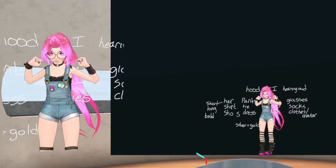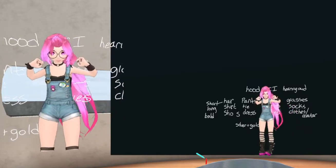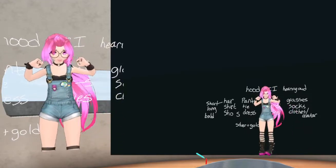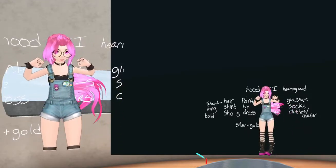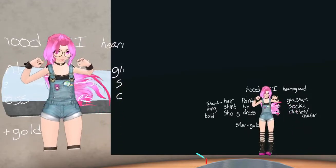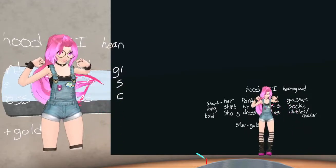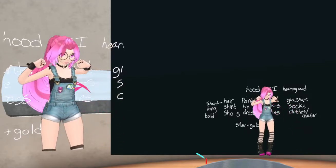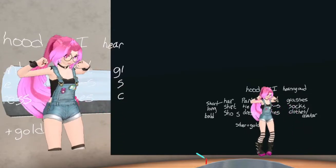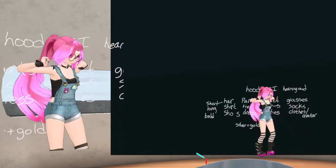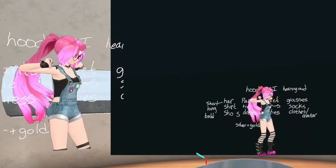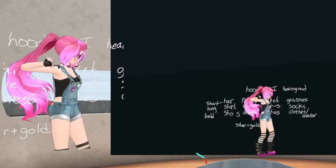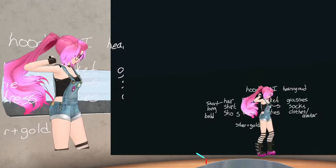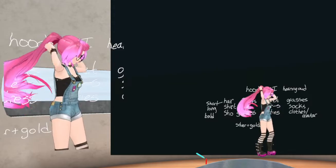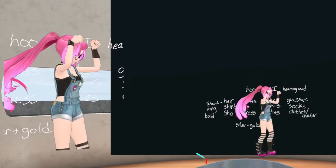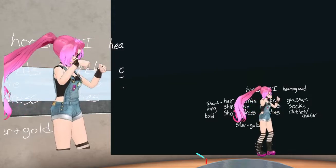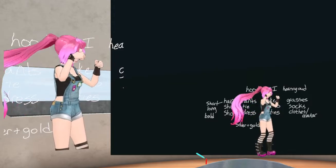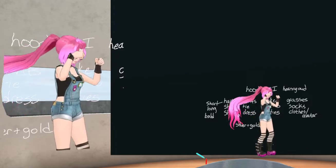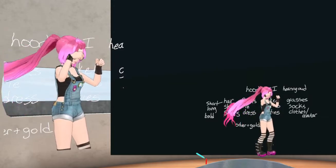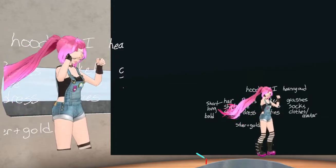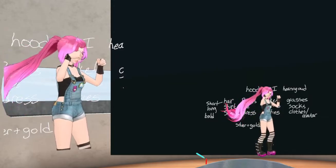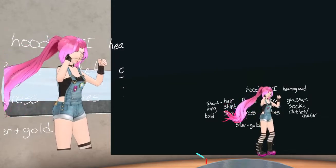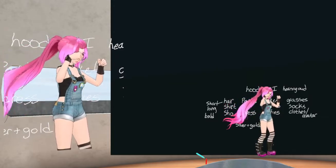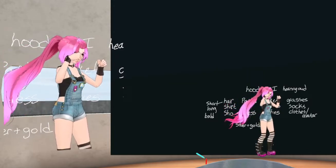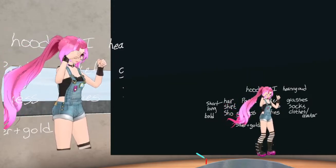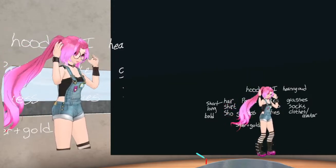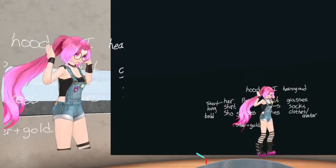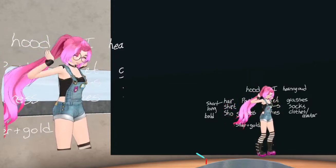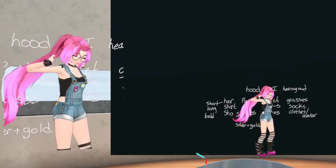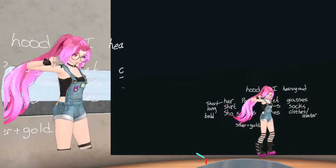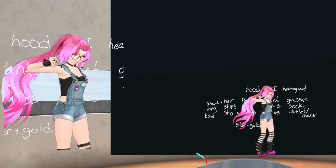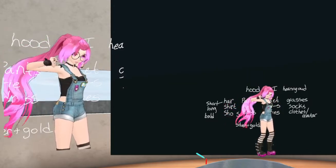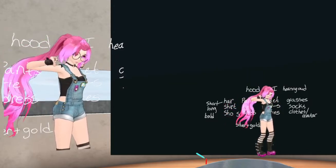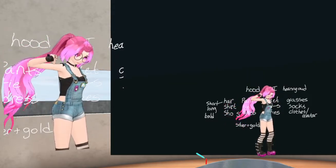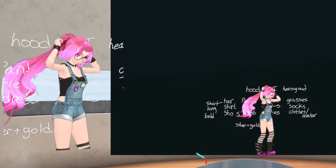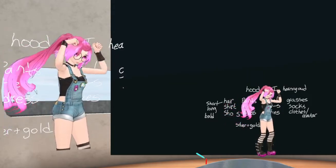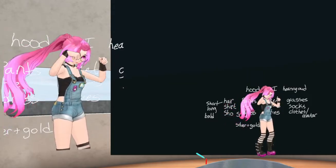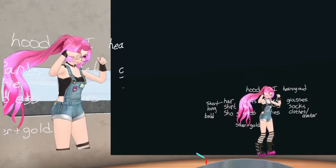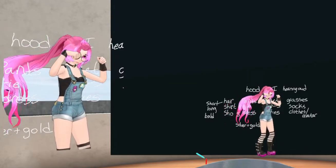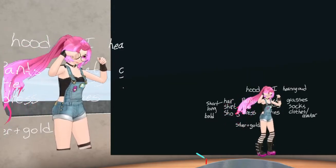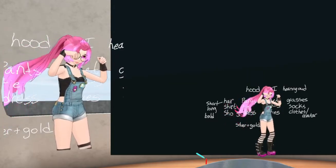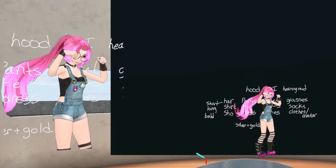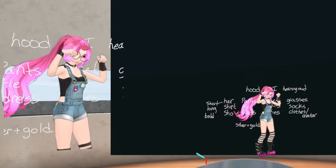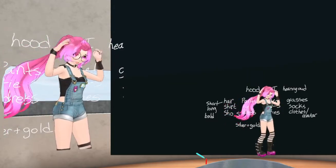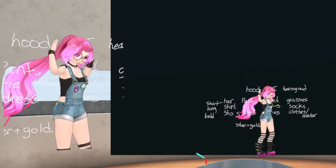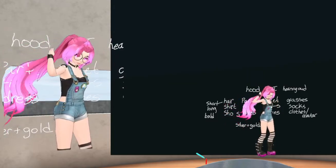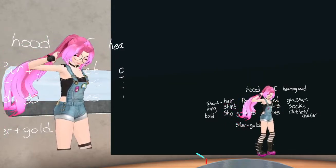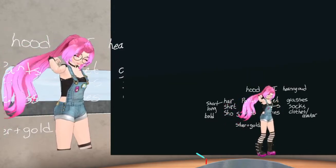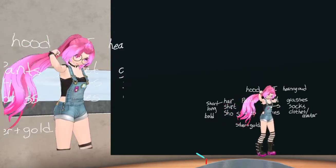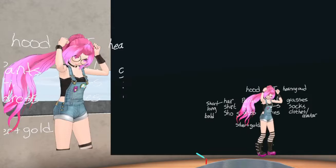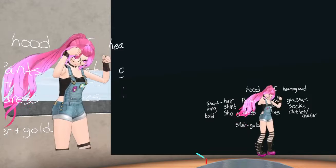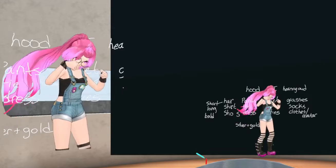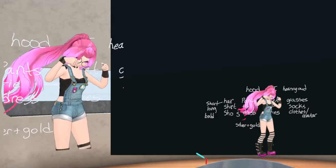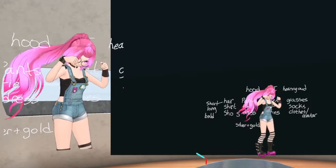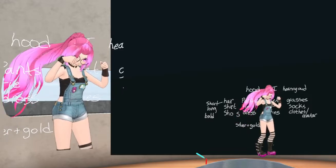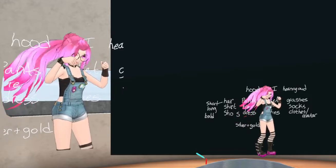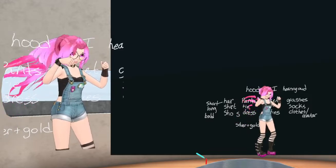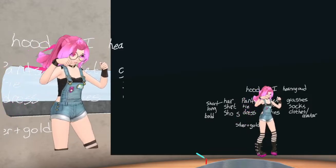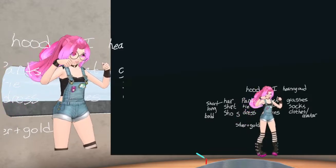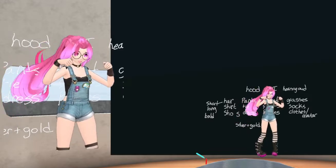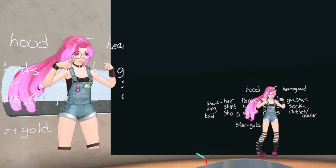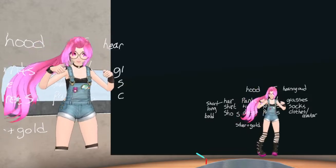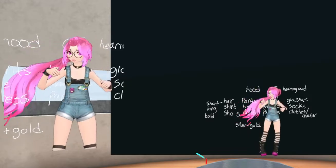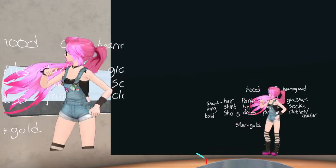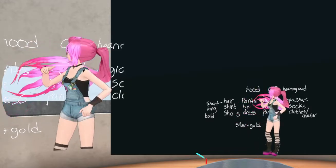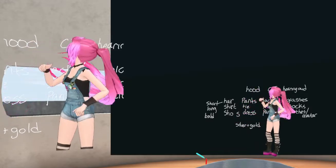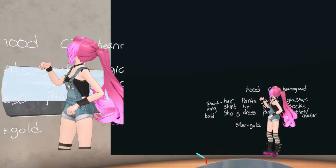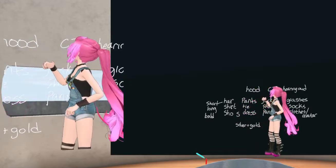You take your hood and you put it on. Easy. Put your hood on. Put your hood